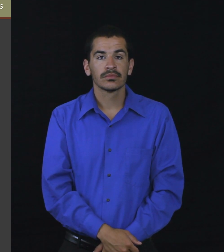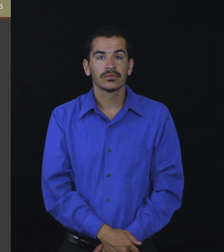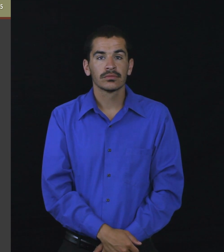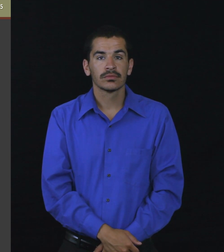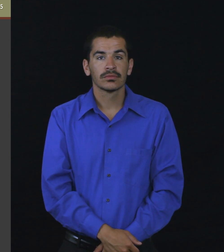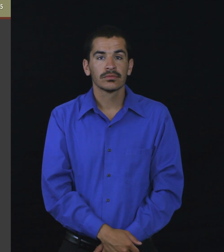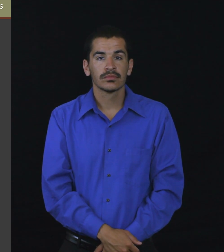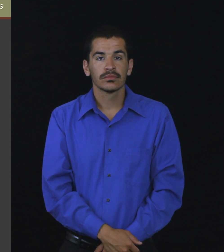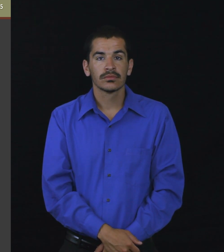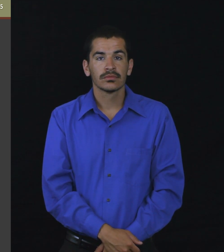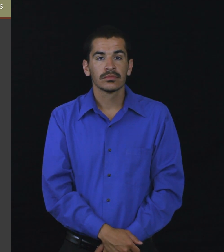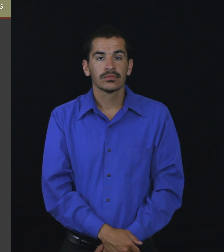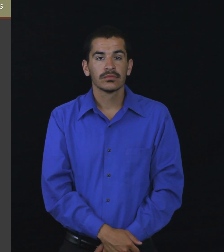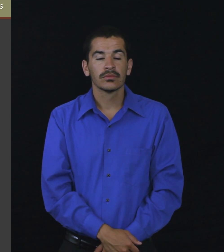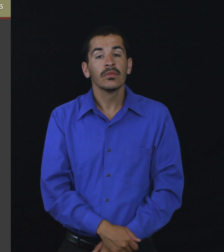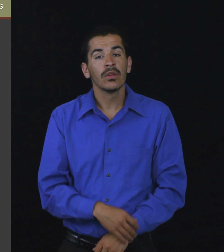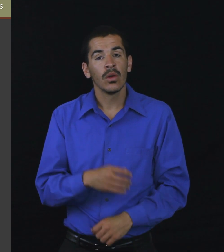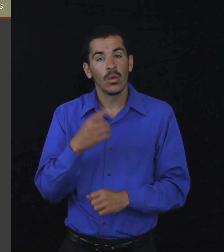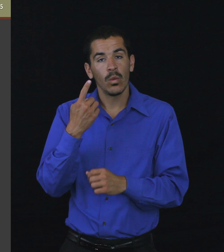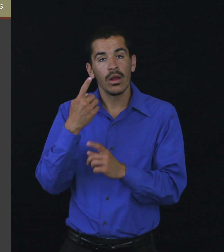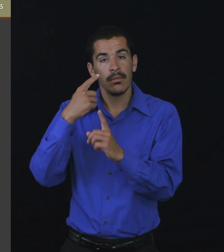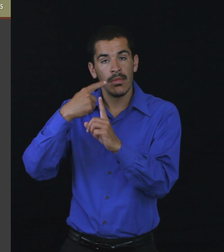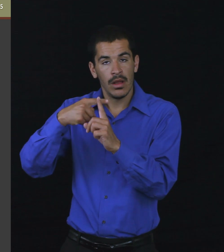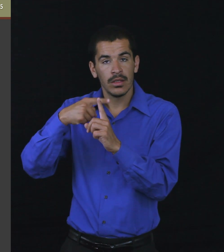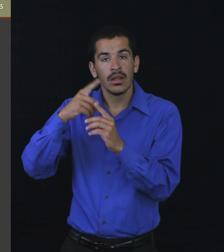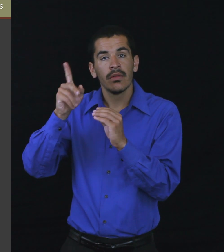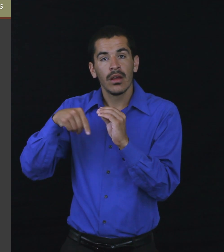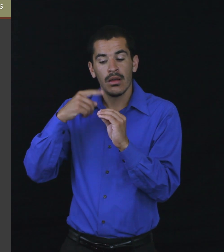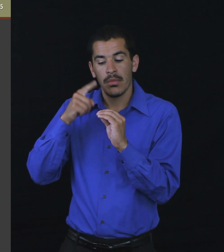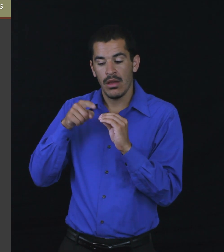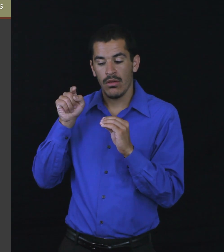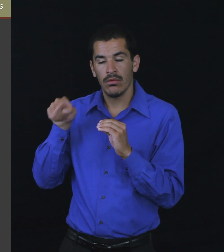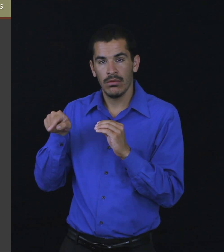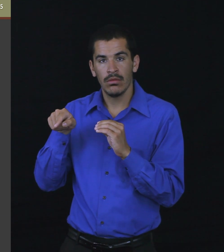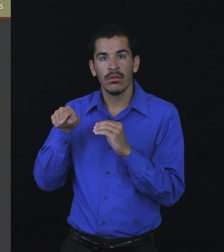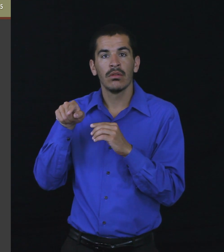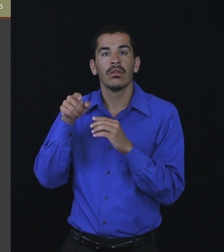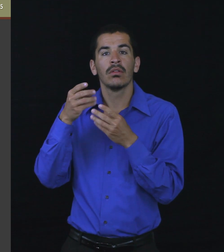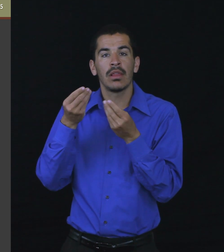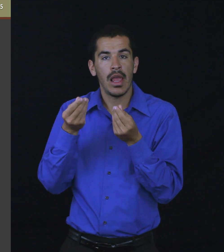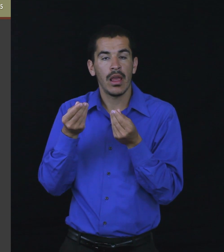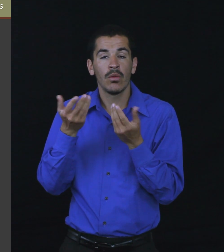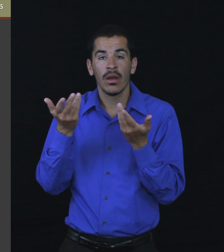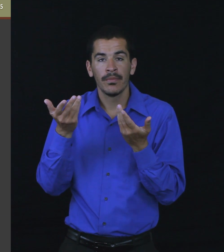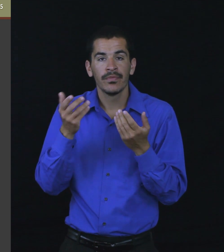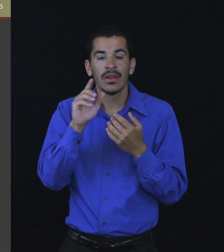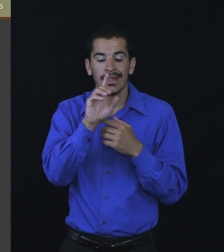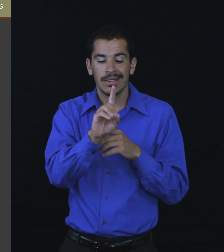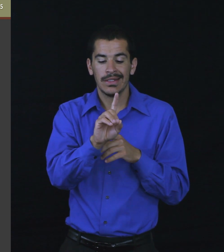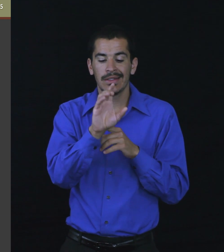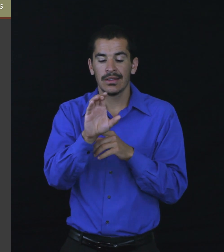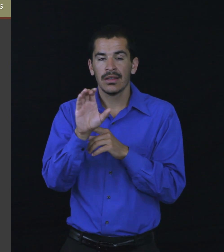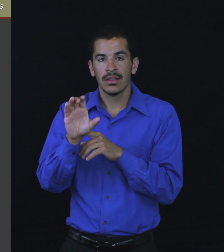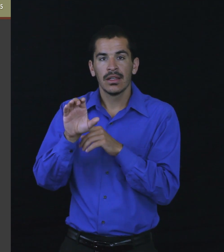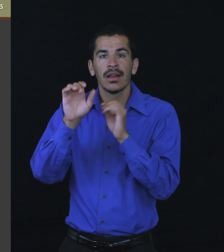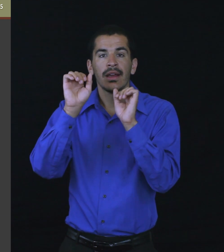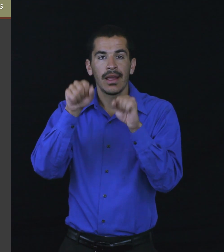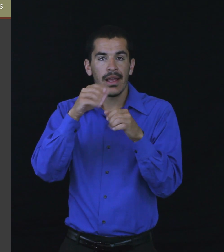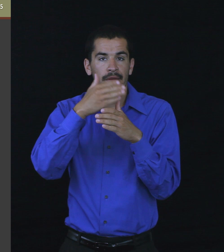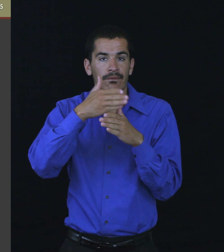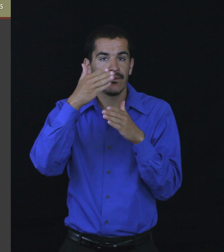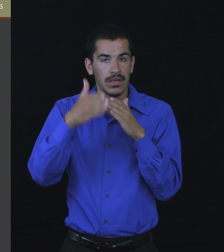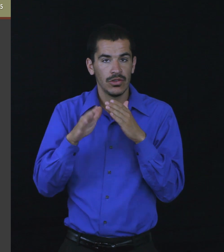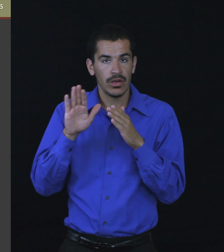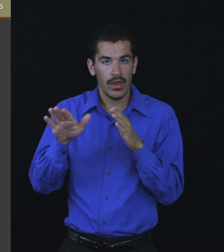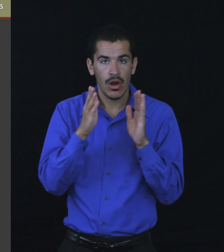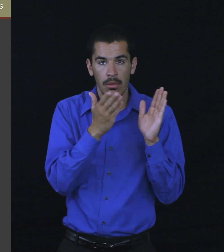One positive is that it is very possible that DCC can complete its plans and